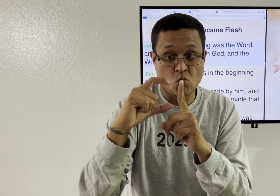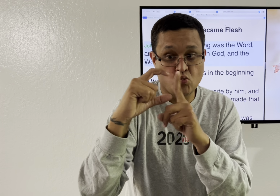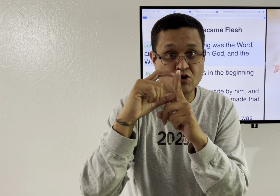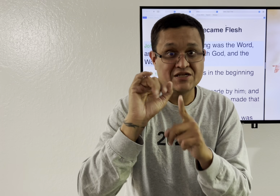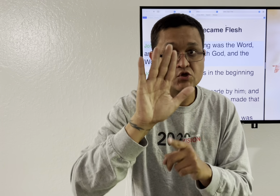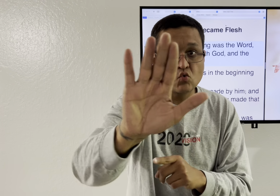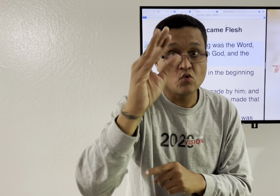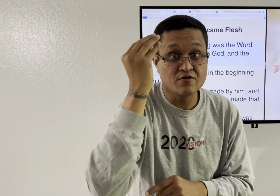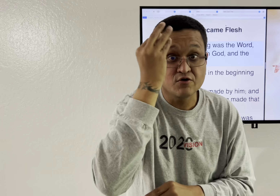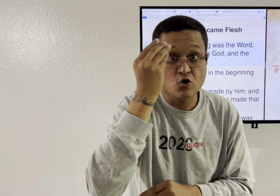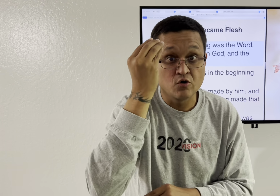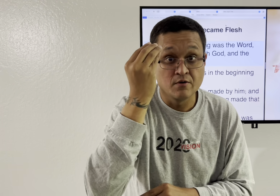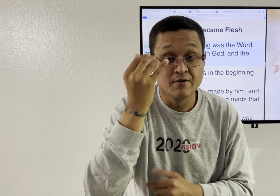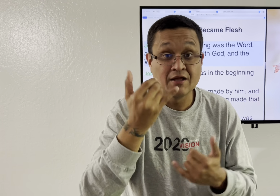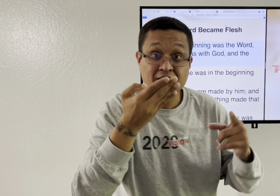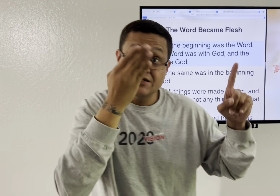Right? Same as you can have a plan and a word.